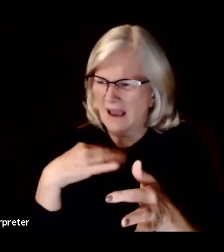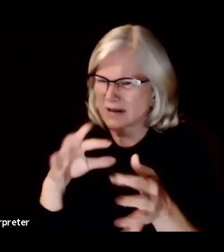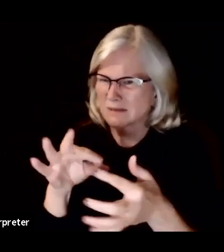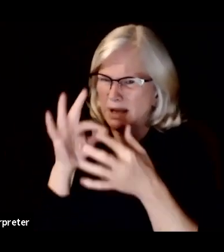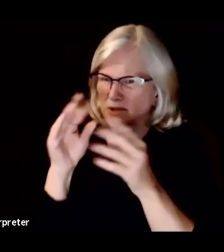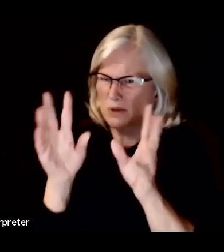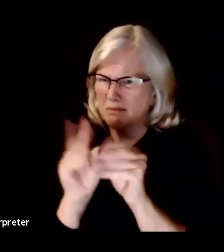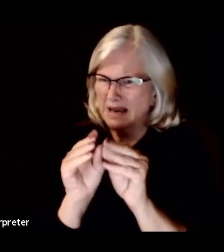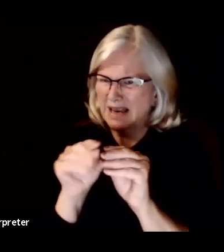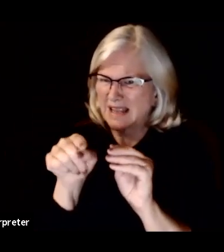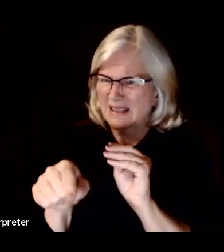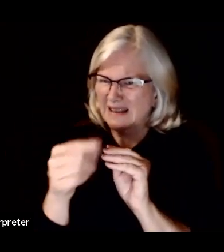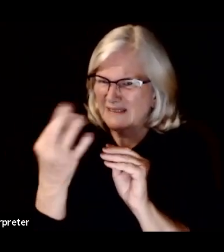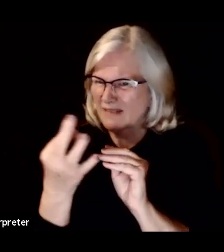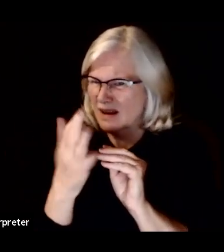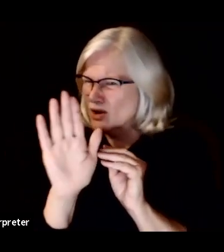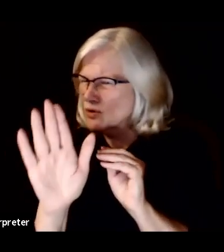thing.